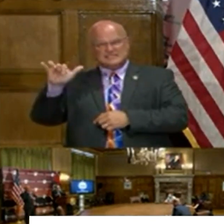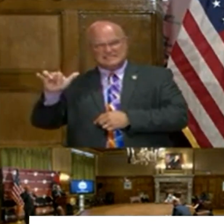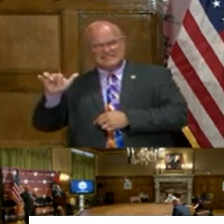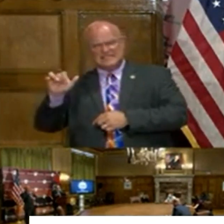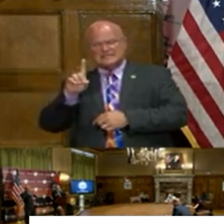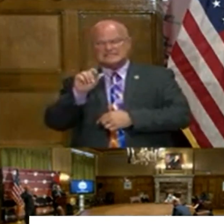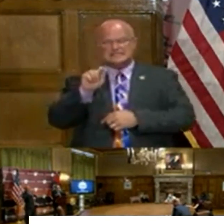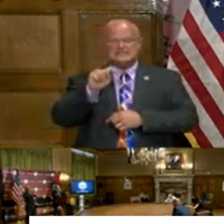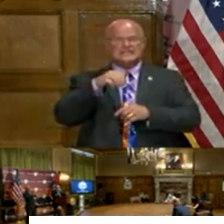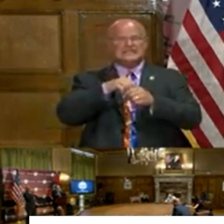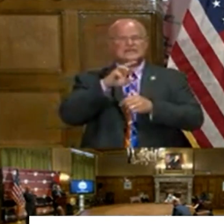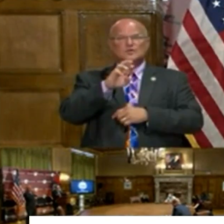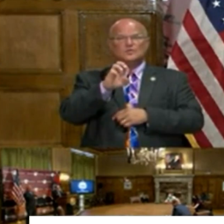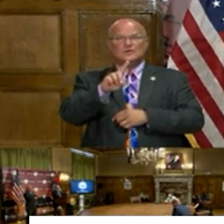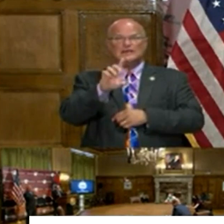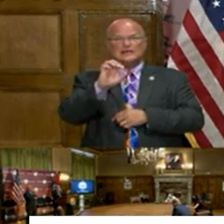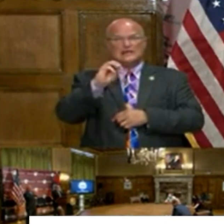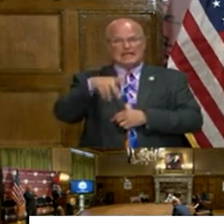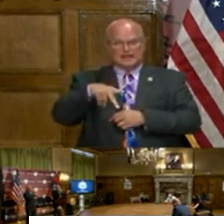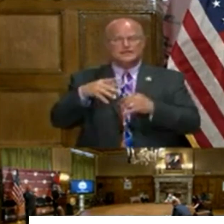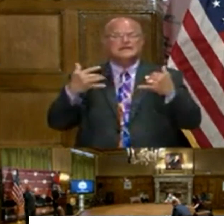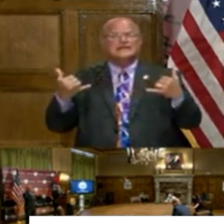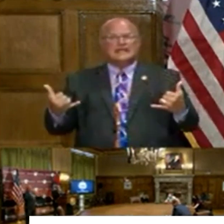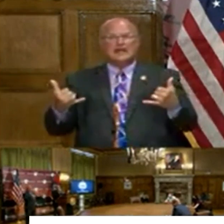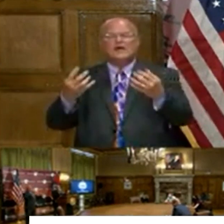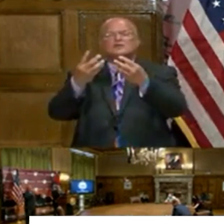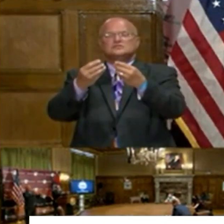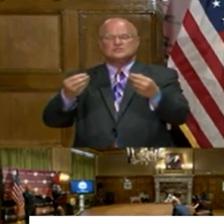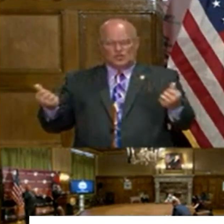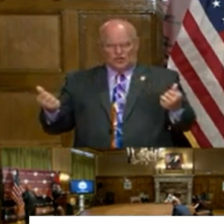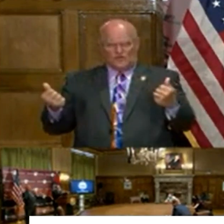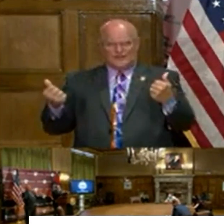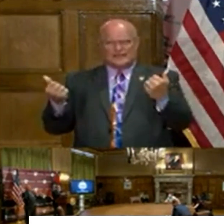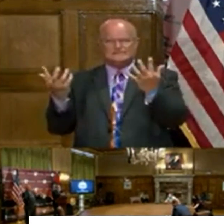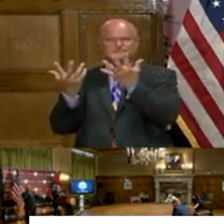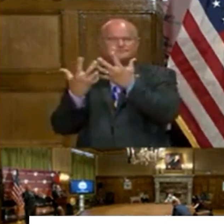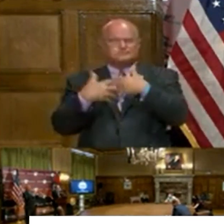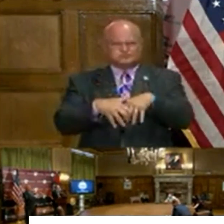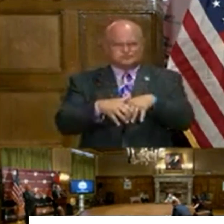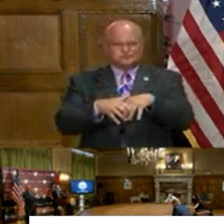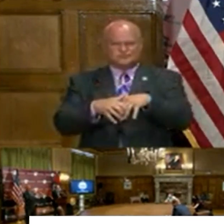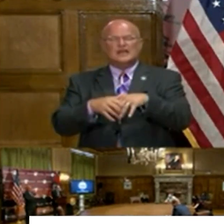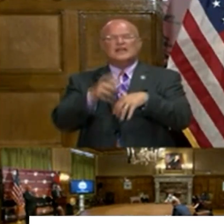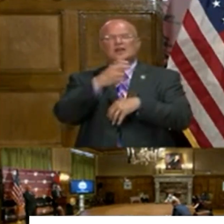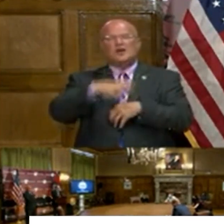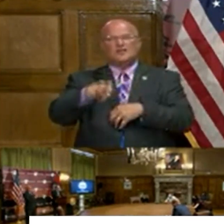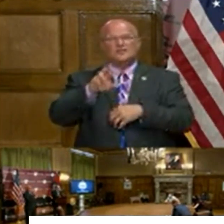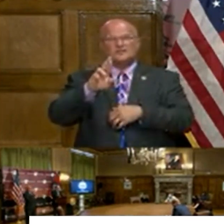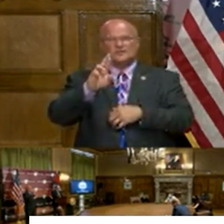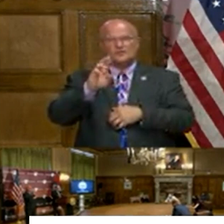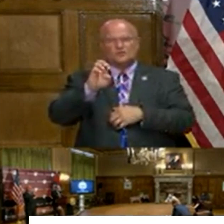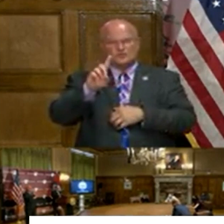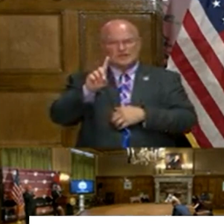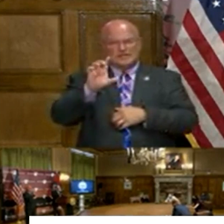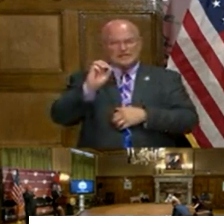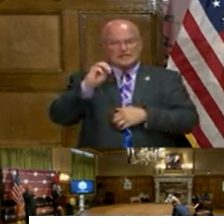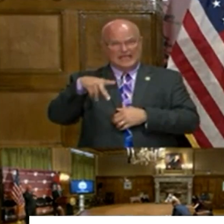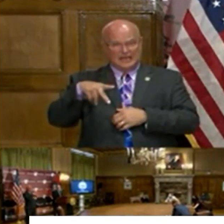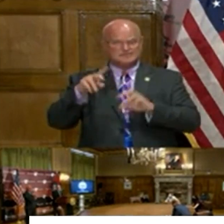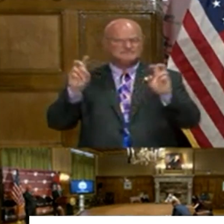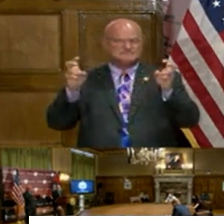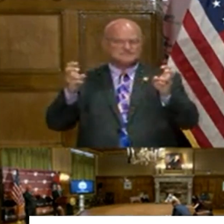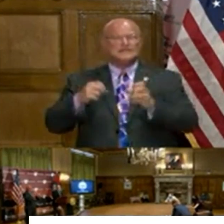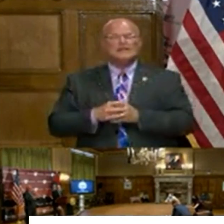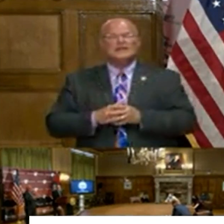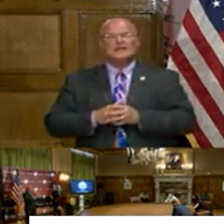database in RedCamp. We've now solved that issue, and those were shifted over to RedCamp. In addition to